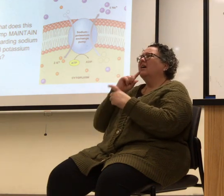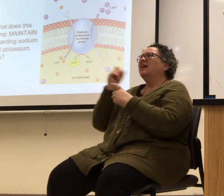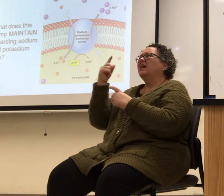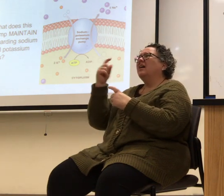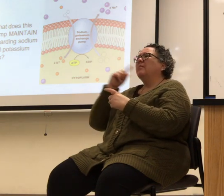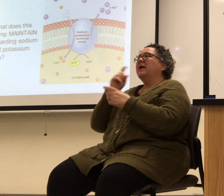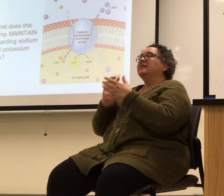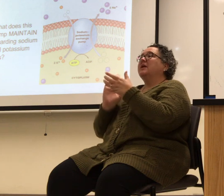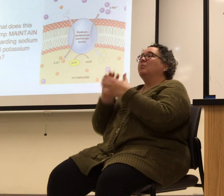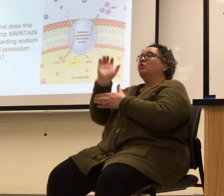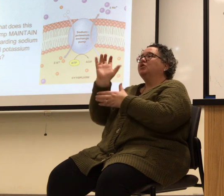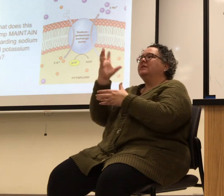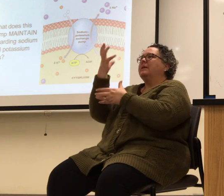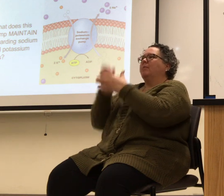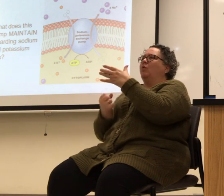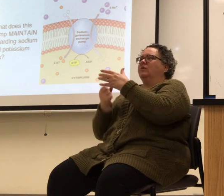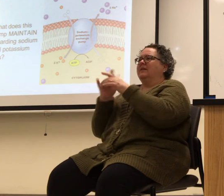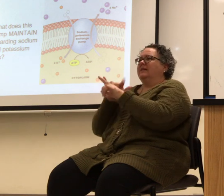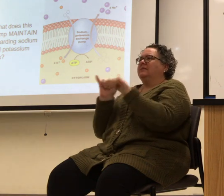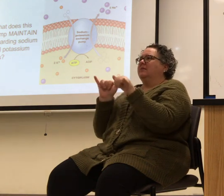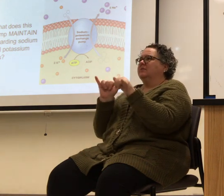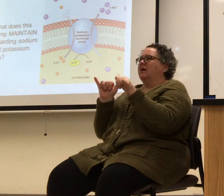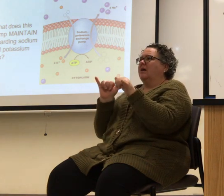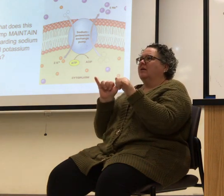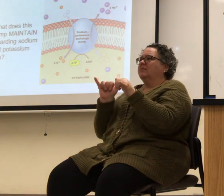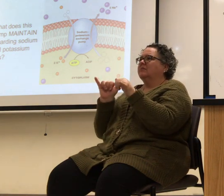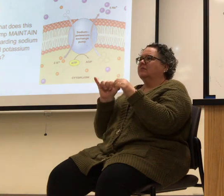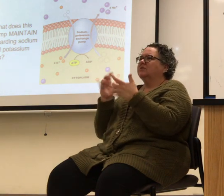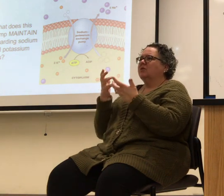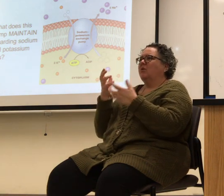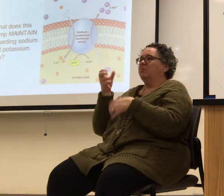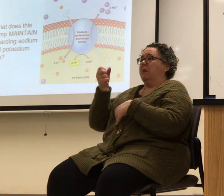And it's at a 3-to-2 ratio.